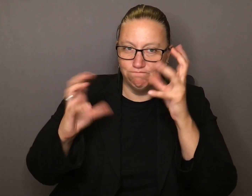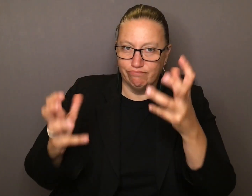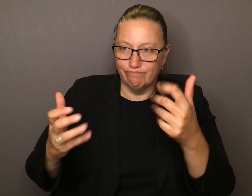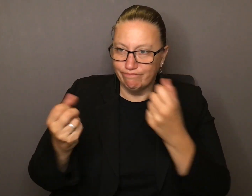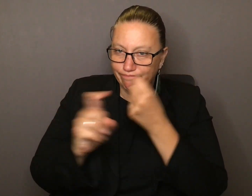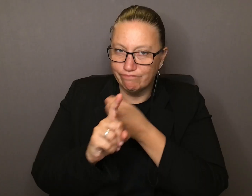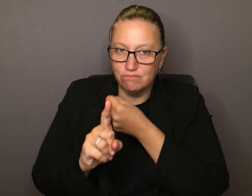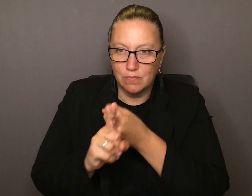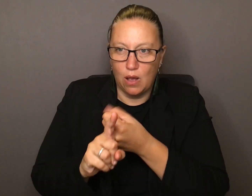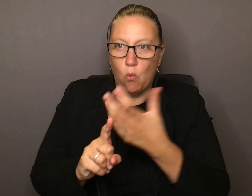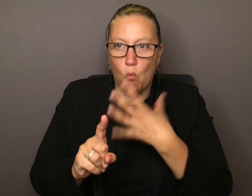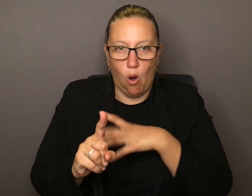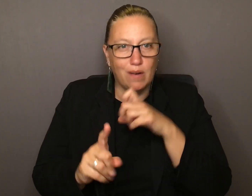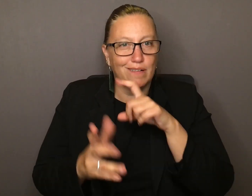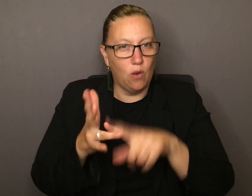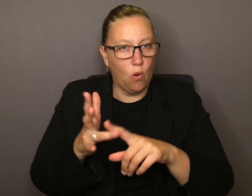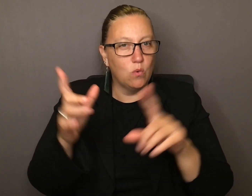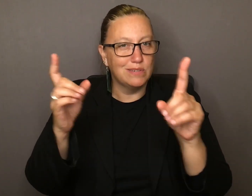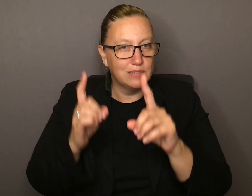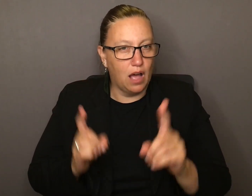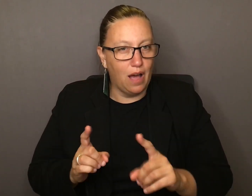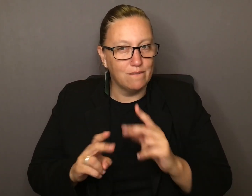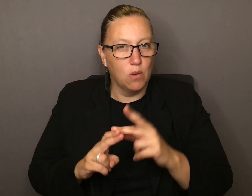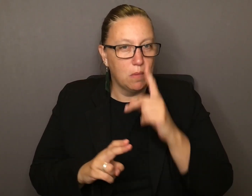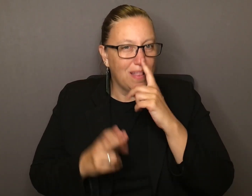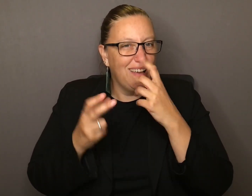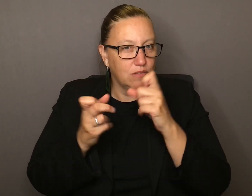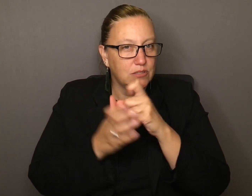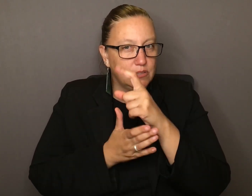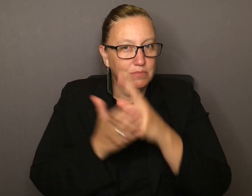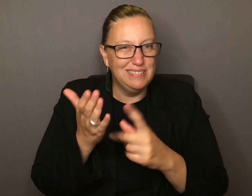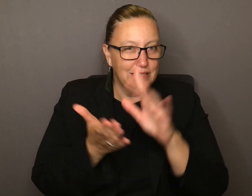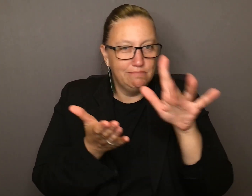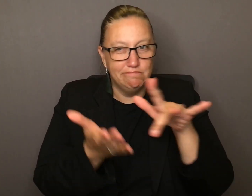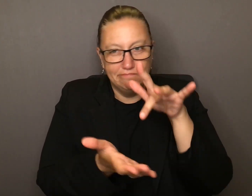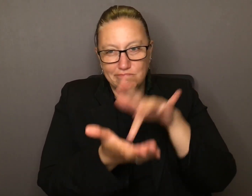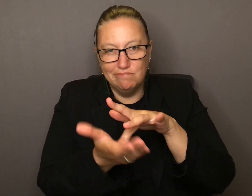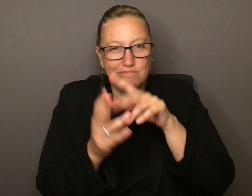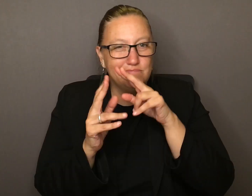that put people with disability at the centre. So I'll hand over to you now, Jade.